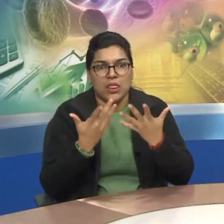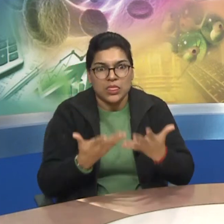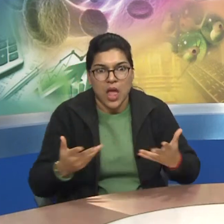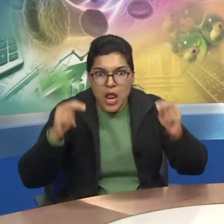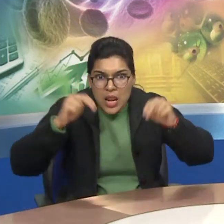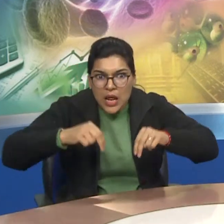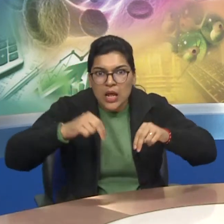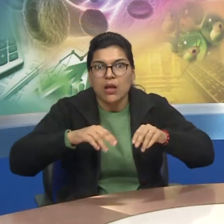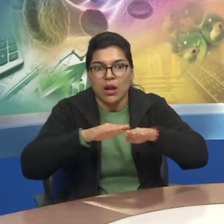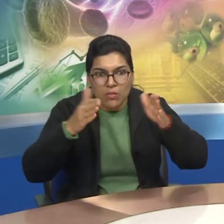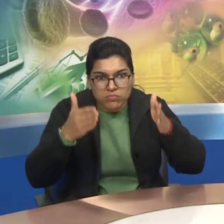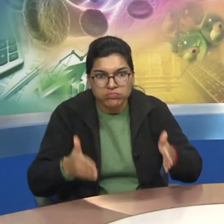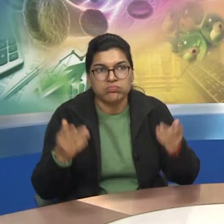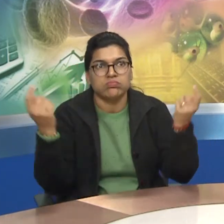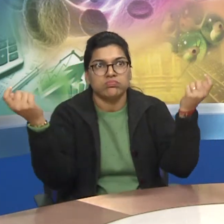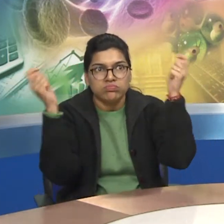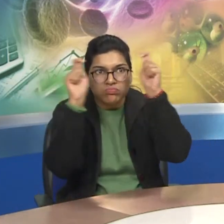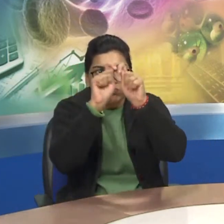and water bodies are polluted,